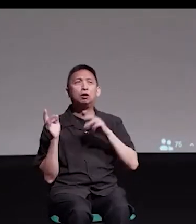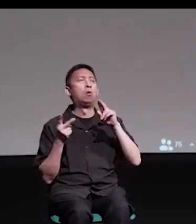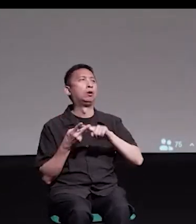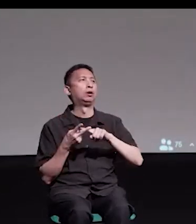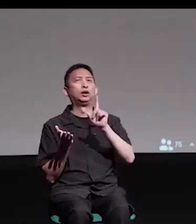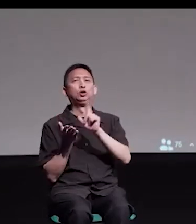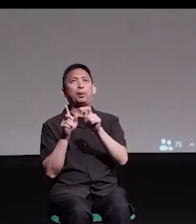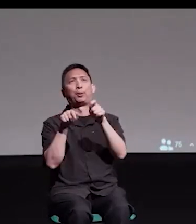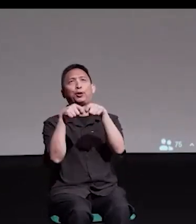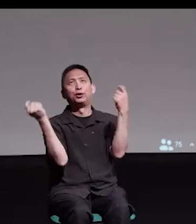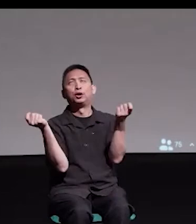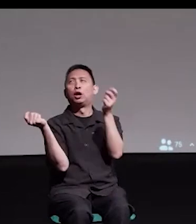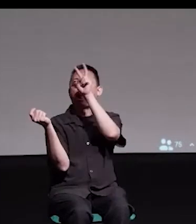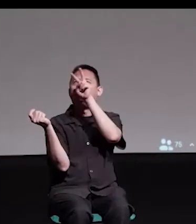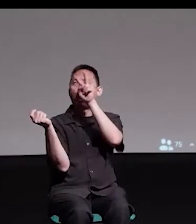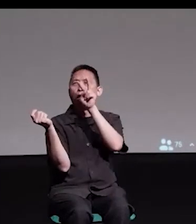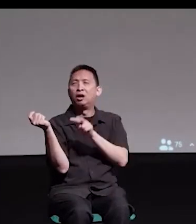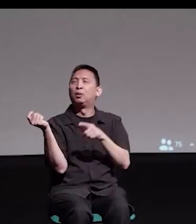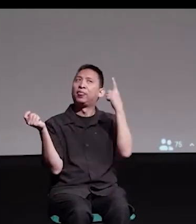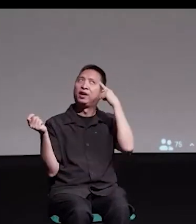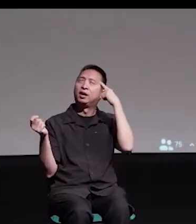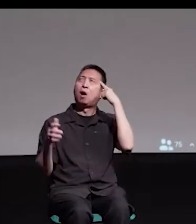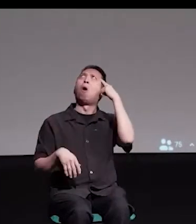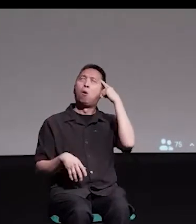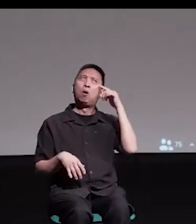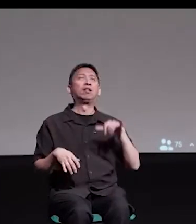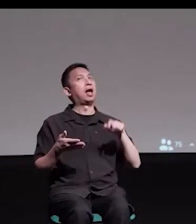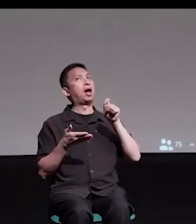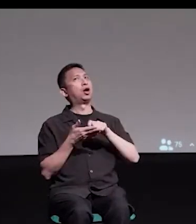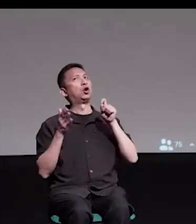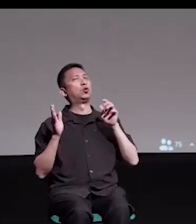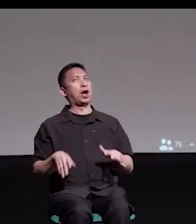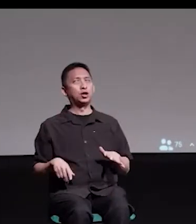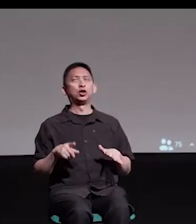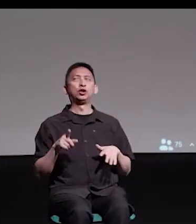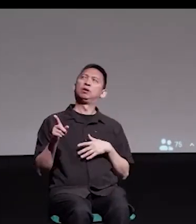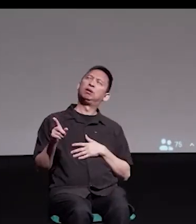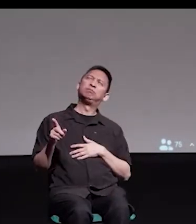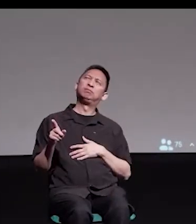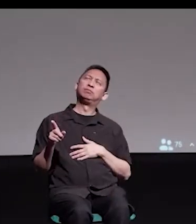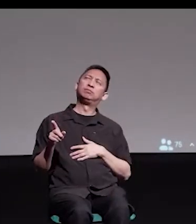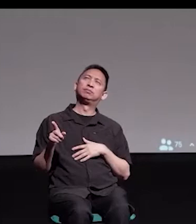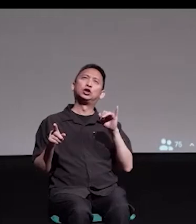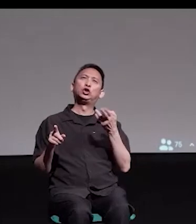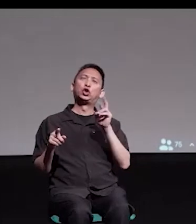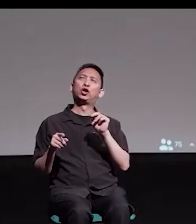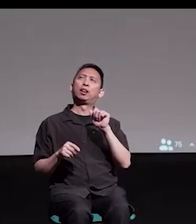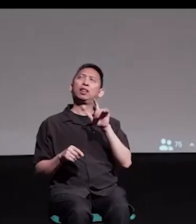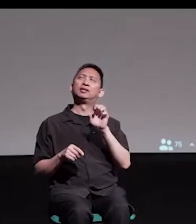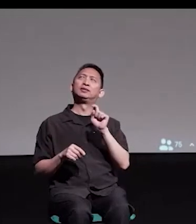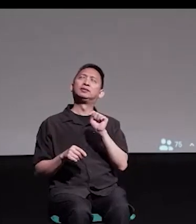think that the journalist, I mean, I don't know, I guess this is a fraught topic, but think that, you know,